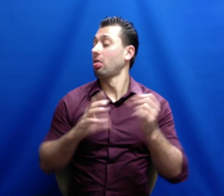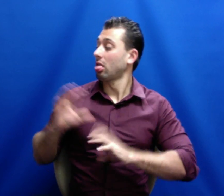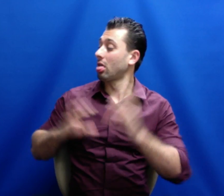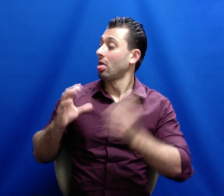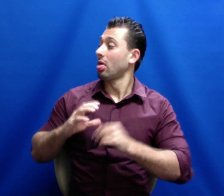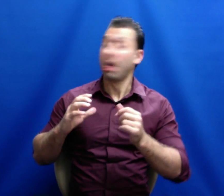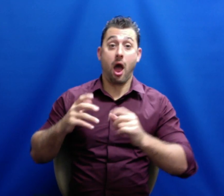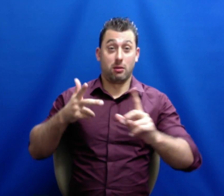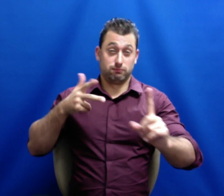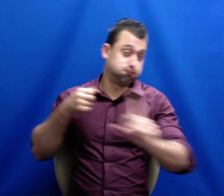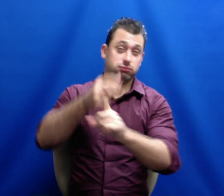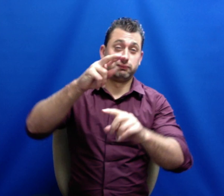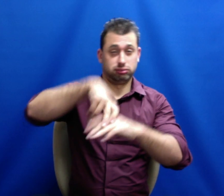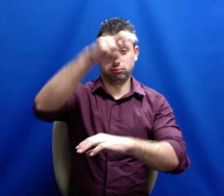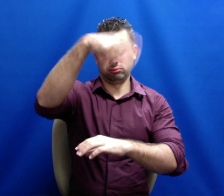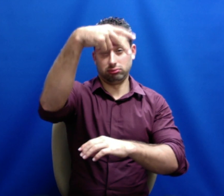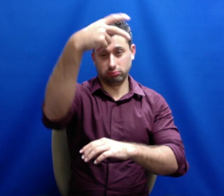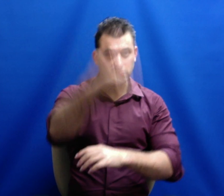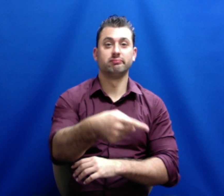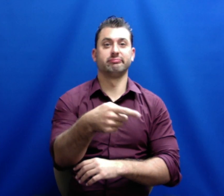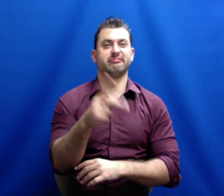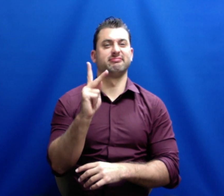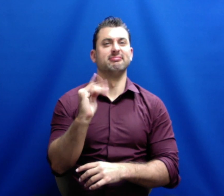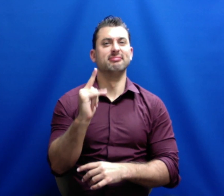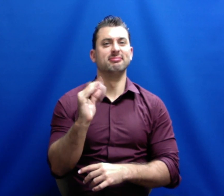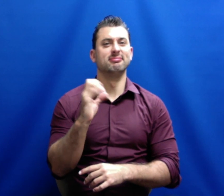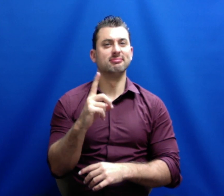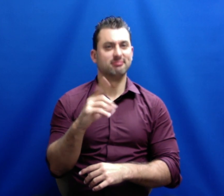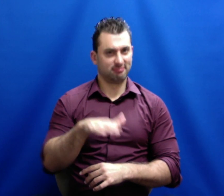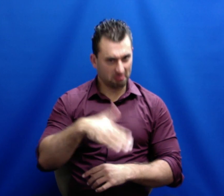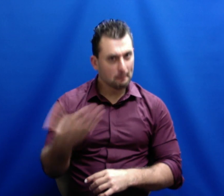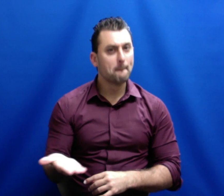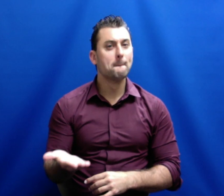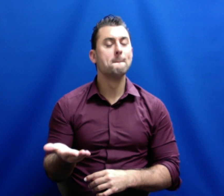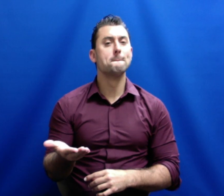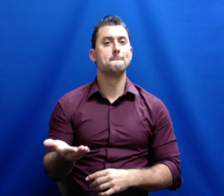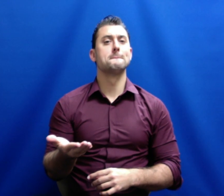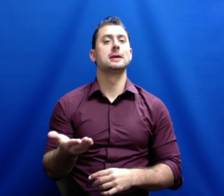also deaf, and without knowing, they hit this person. The person was killed on impact.